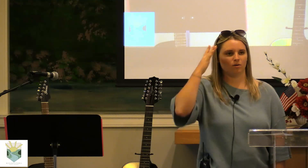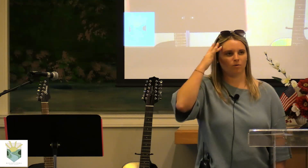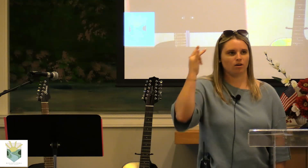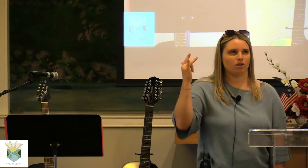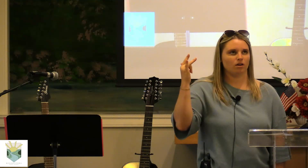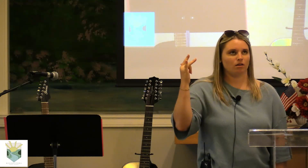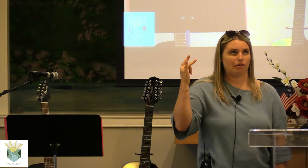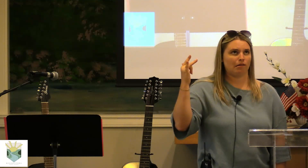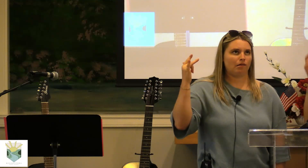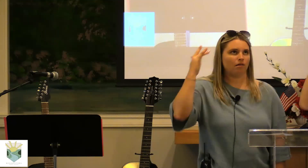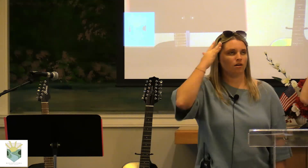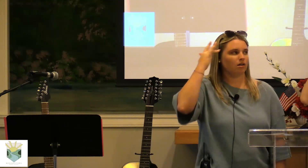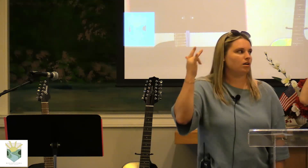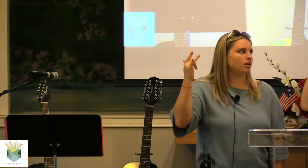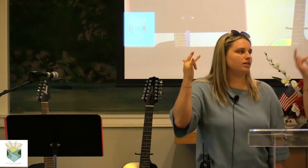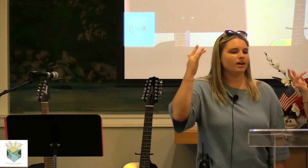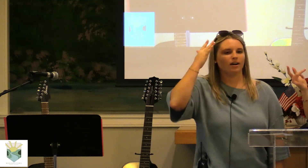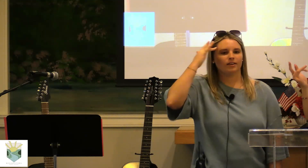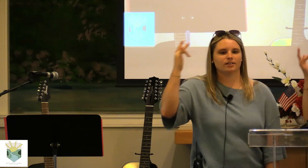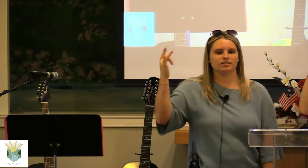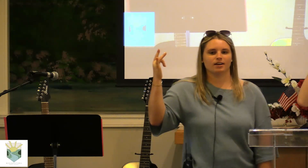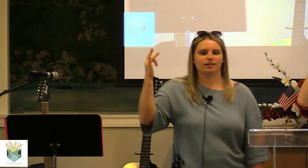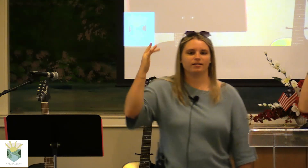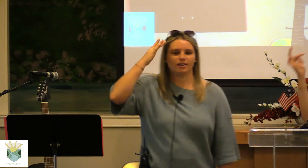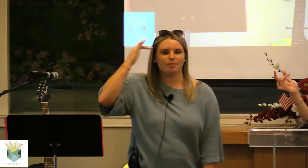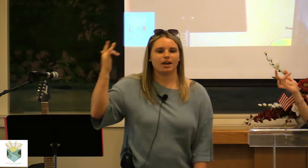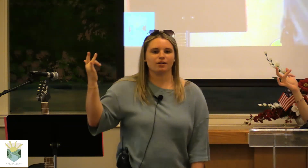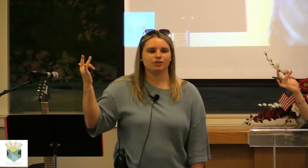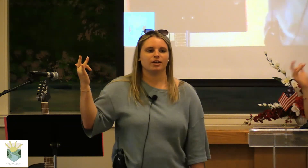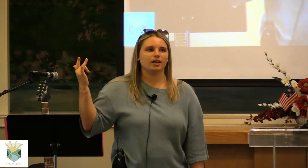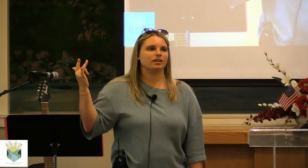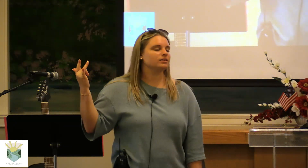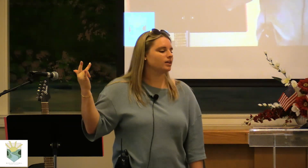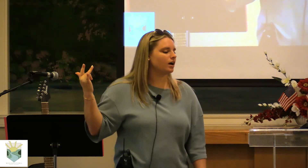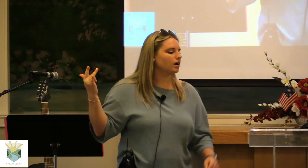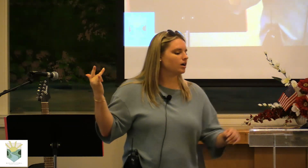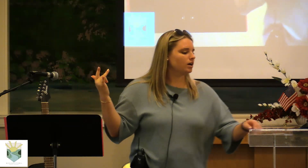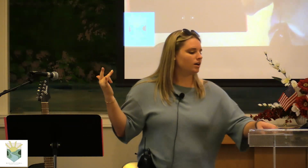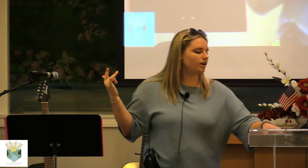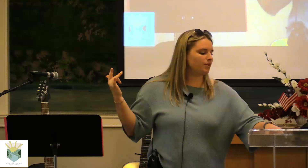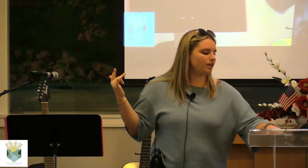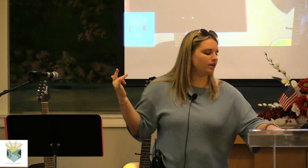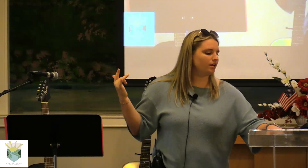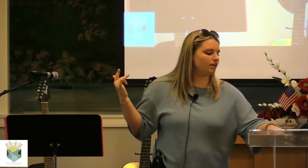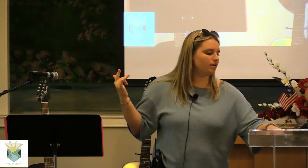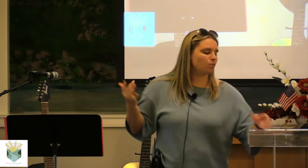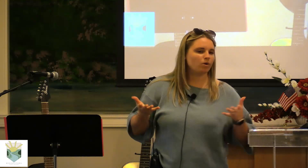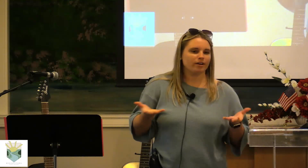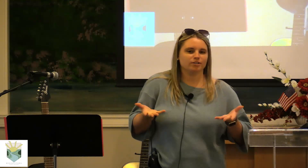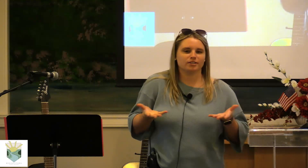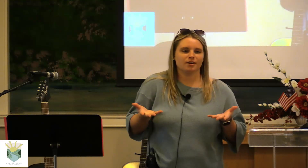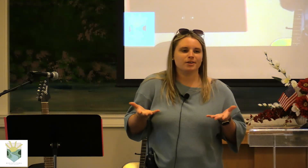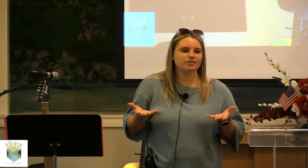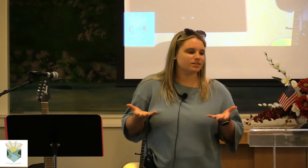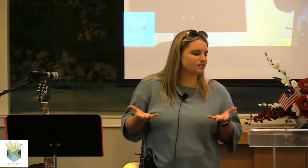Like you're wanting to know. Yeah, like it's kind of Like like coming why? out of your head. Yeah. Yeah. And then what just kind of made sense to